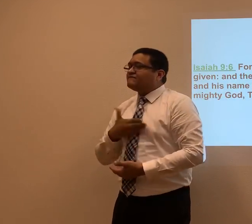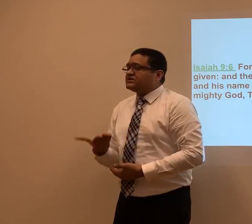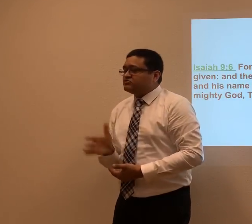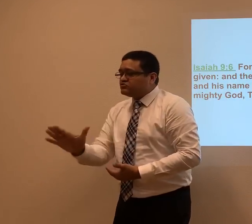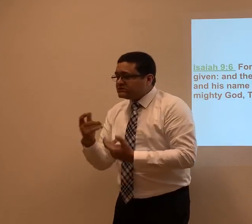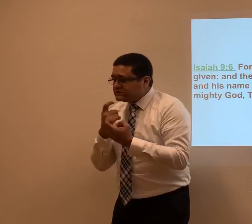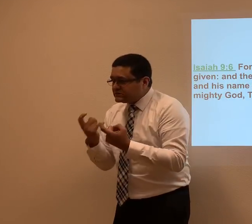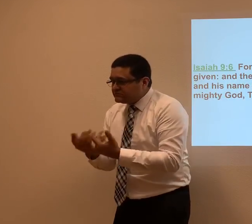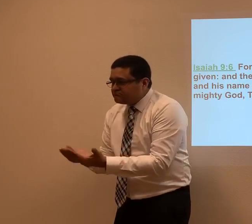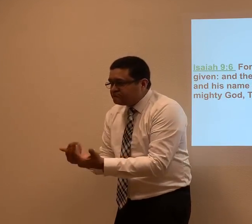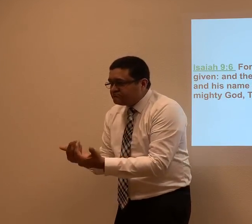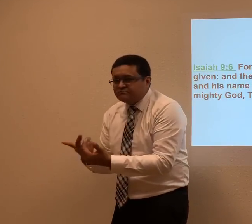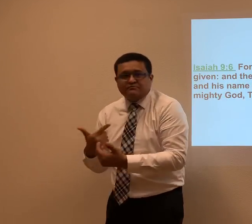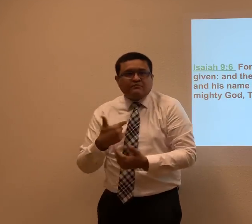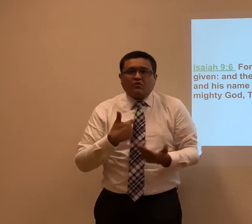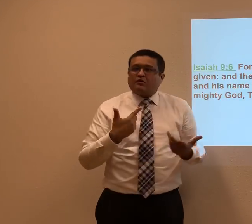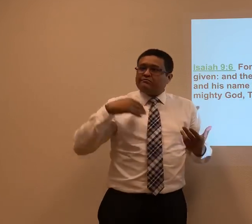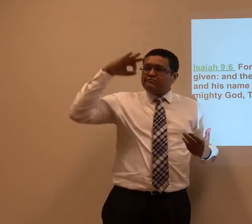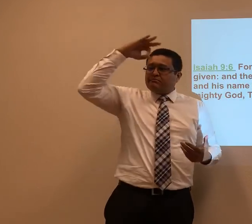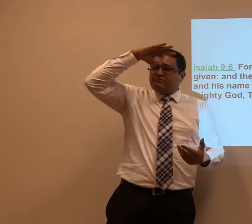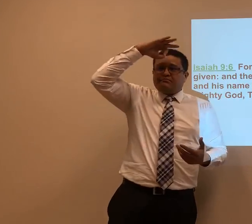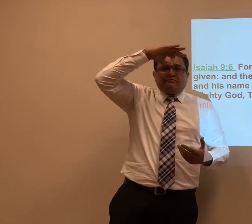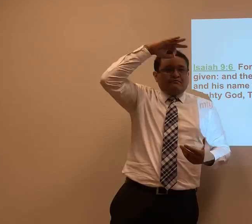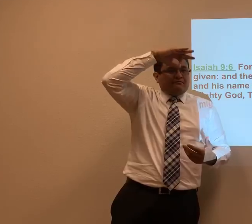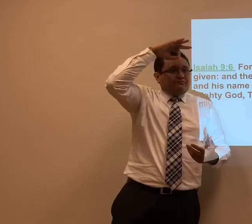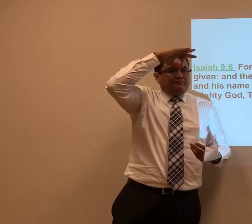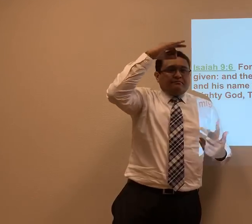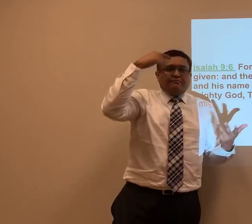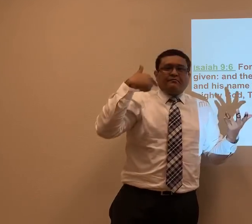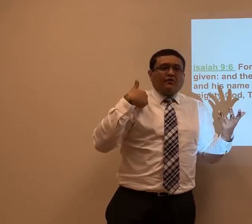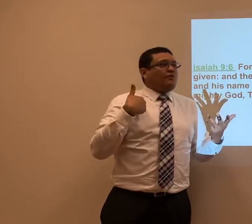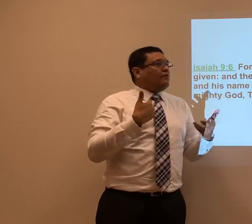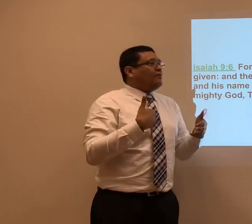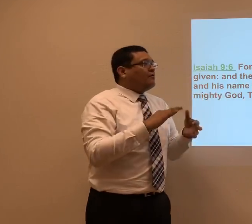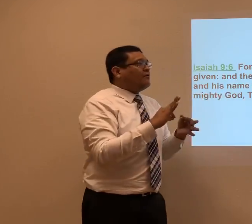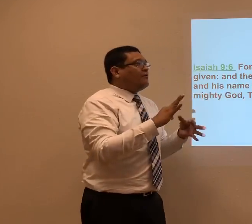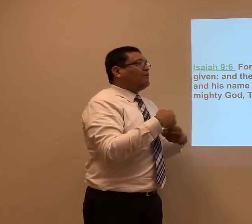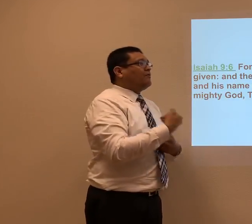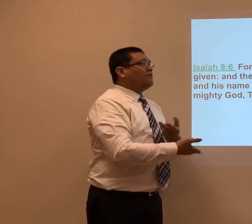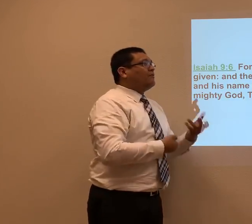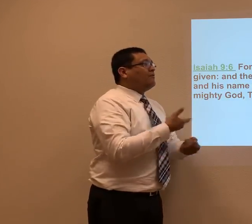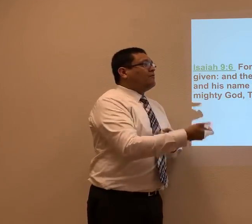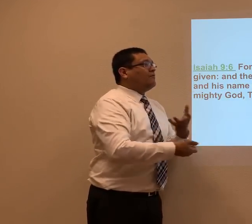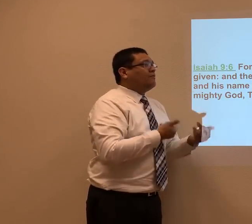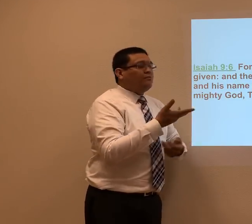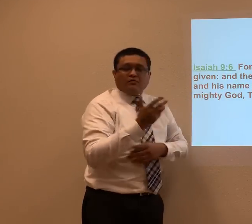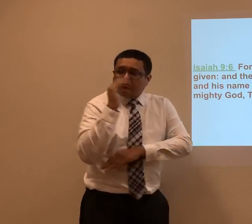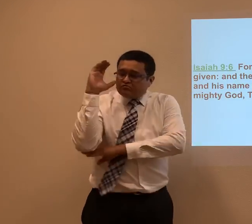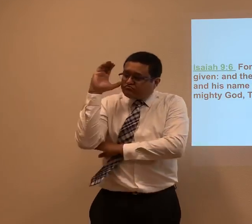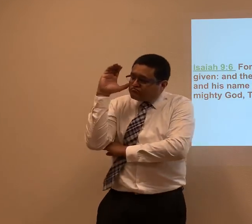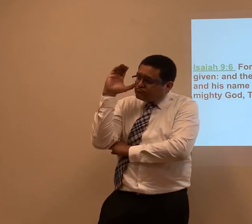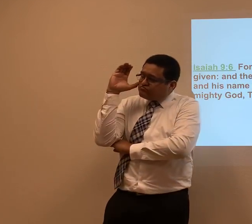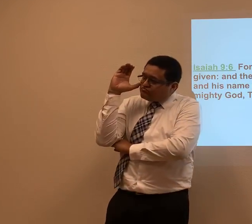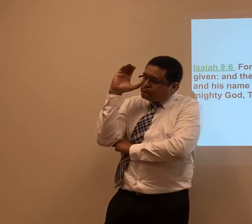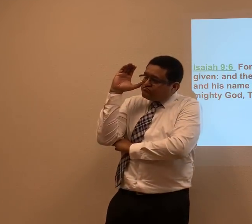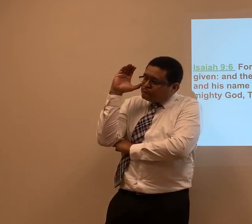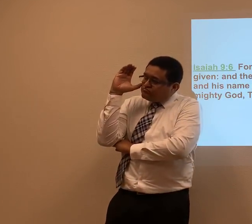man. And a priest asked me to confess my sins, and me and my ignorance, I confessed my sins to him, and the